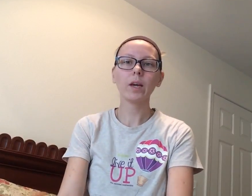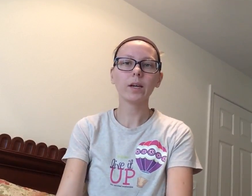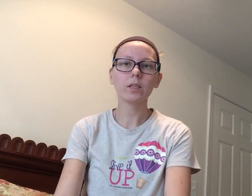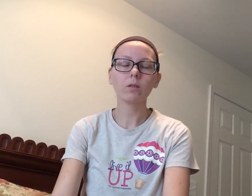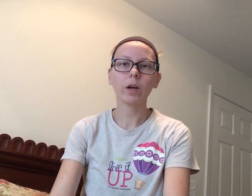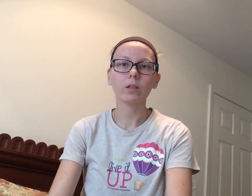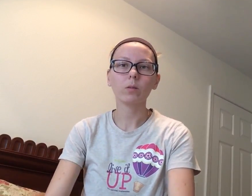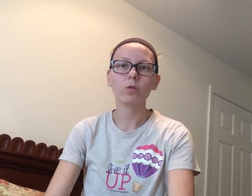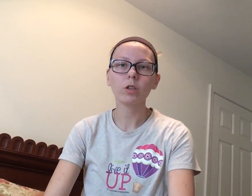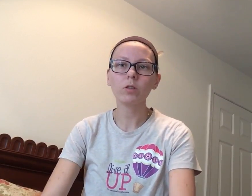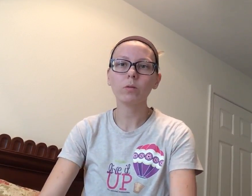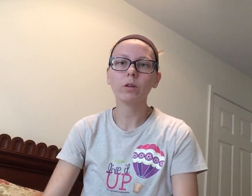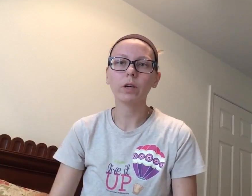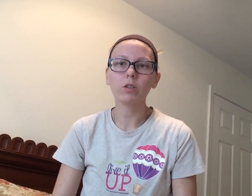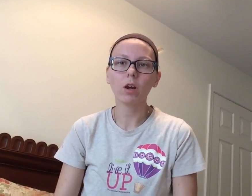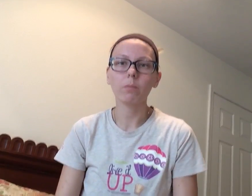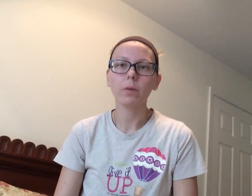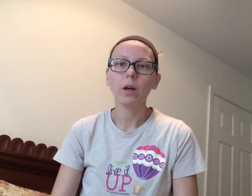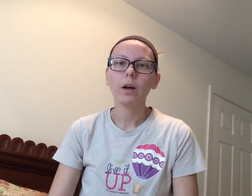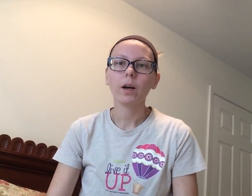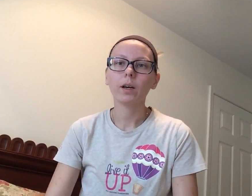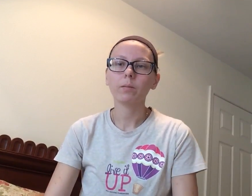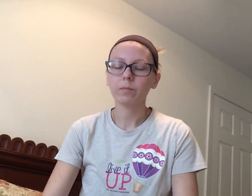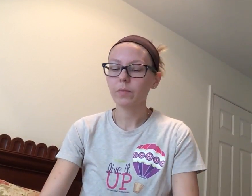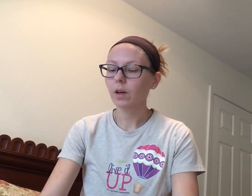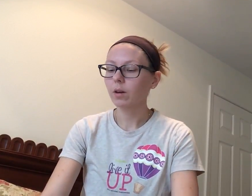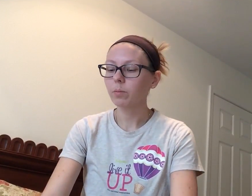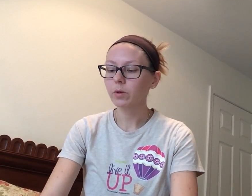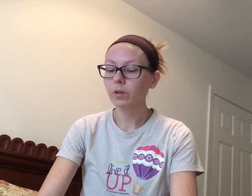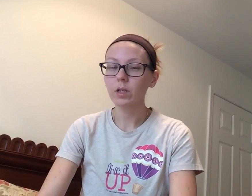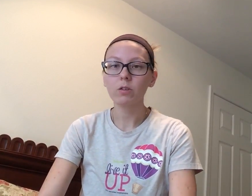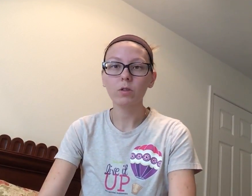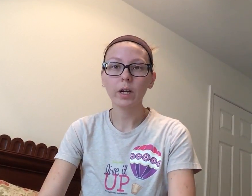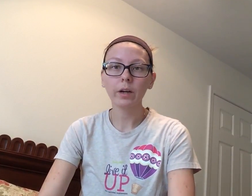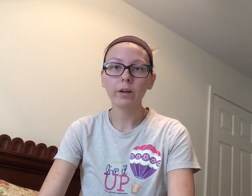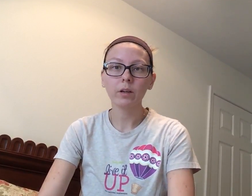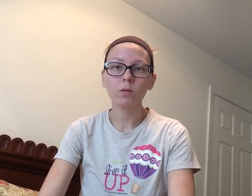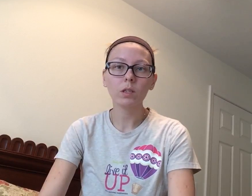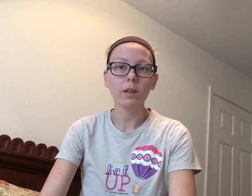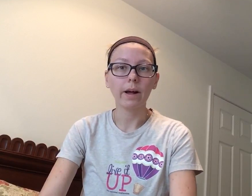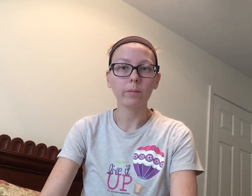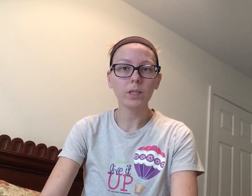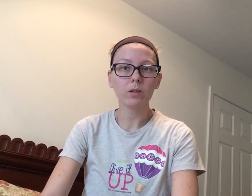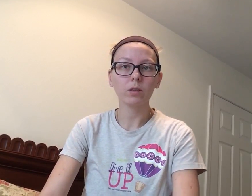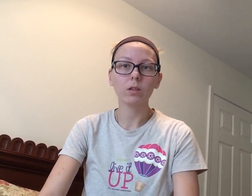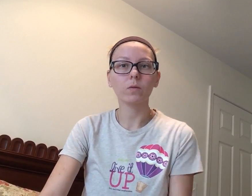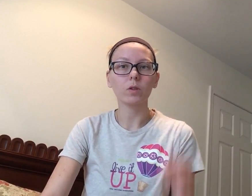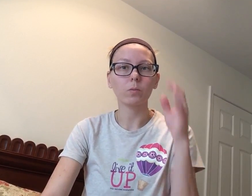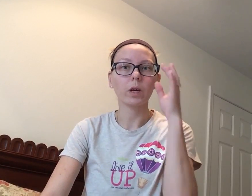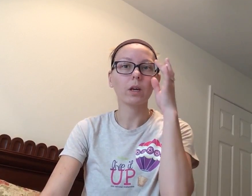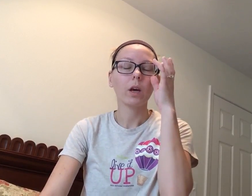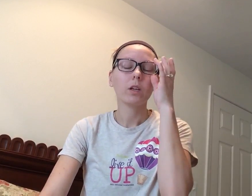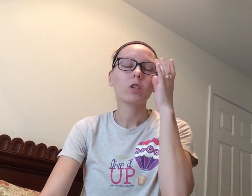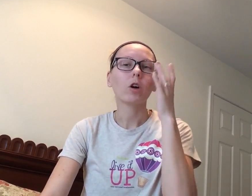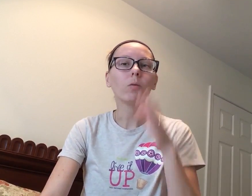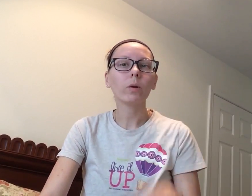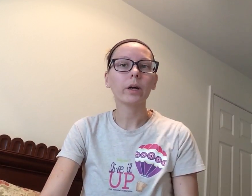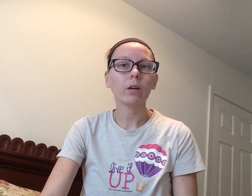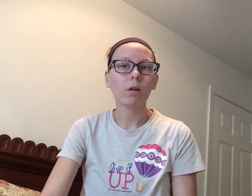Hey guys, okay, so I'm sure you're doing a great job. I hope you're not too tired. I know it's a lot of material this first week. Don't worry, you don't have